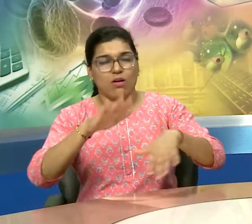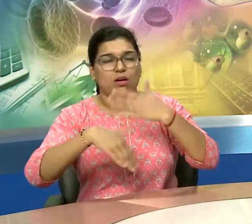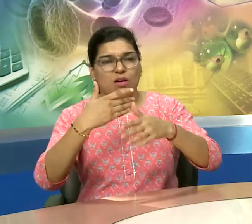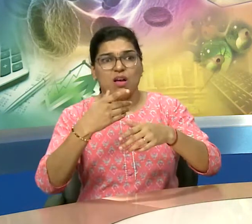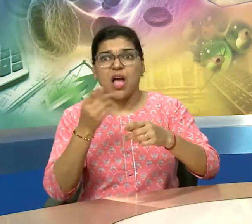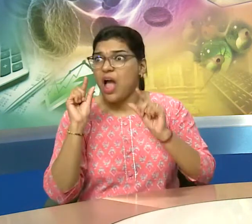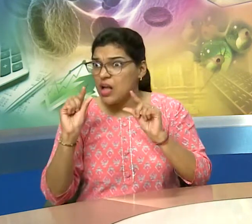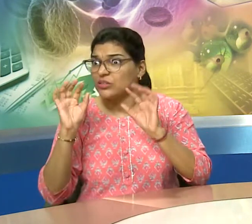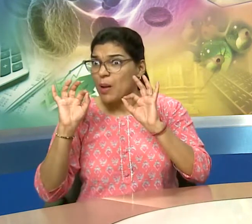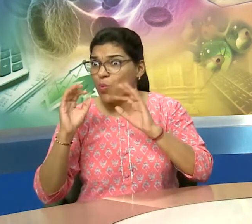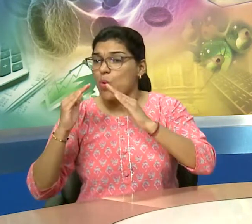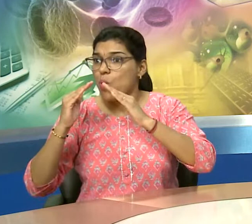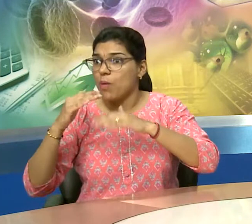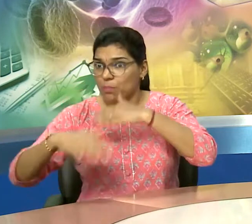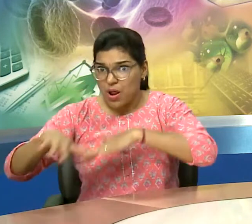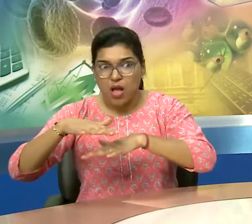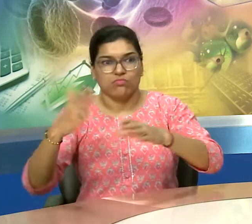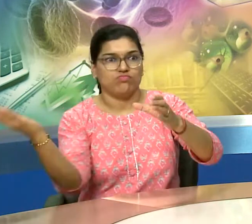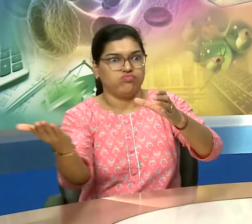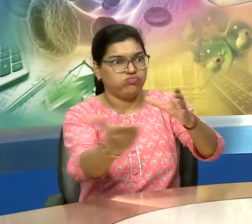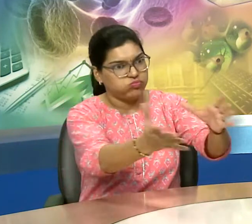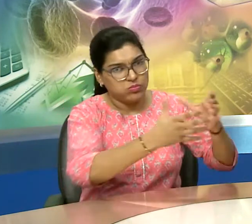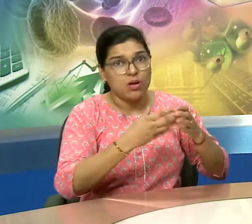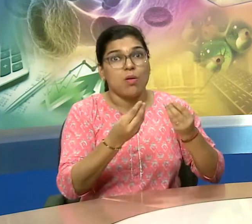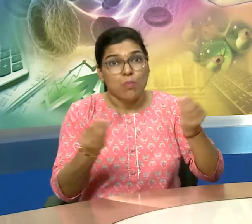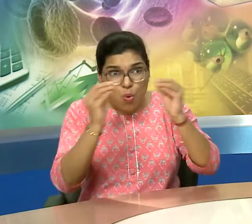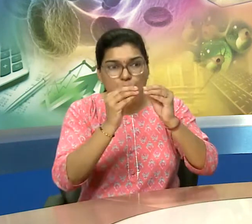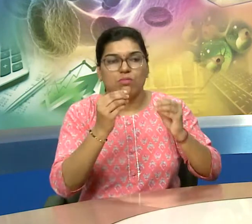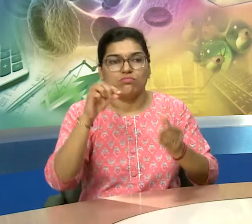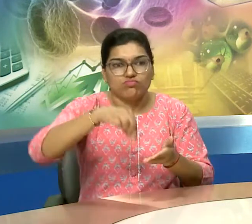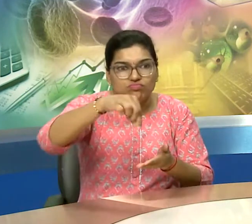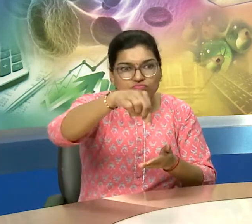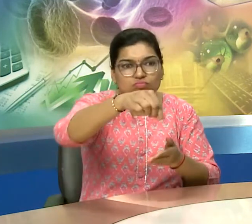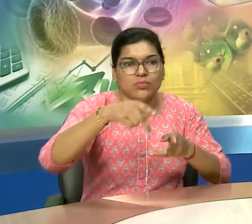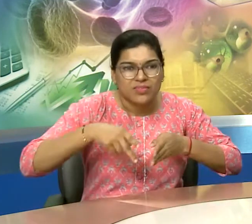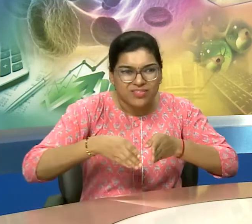things which are needed, land use has changed dramatically,